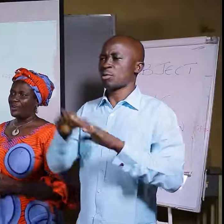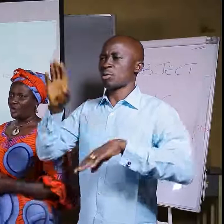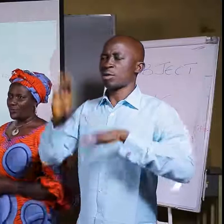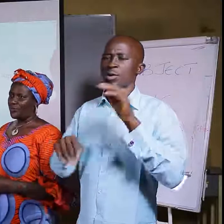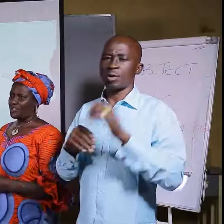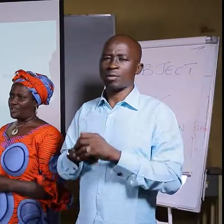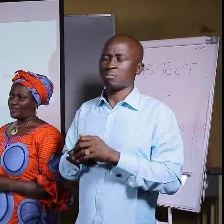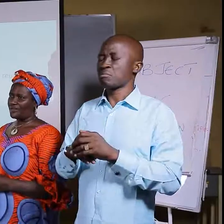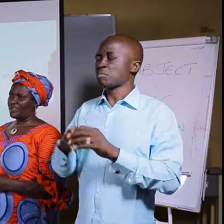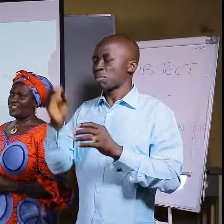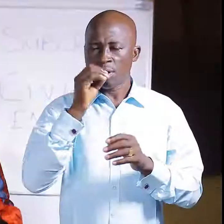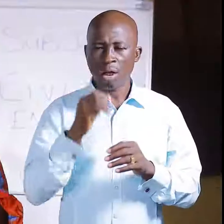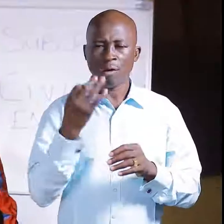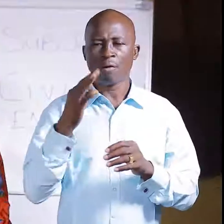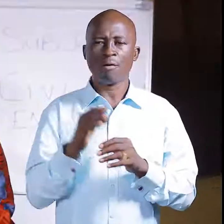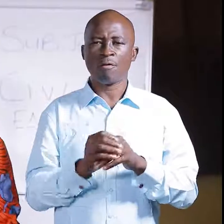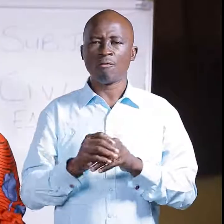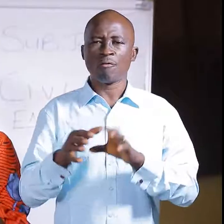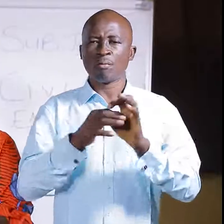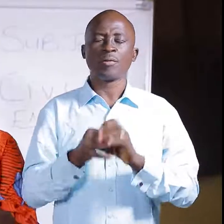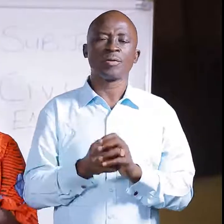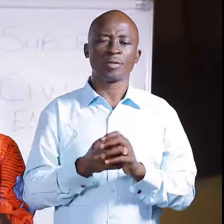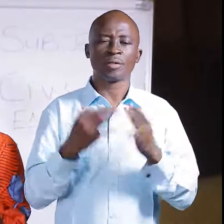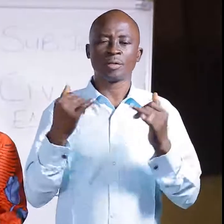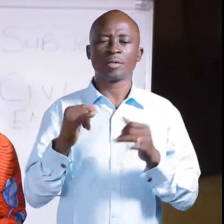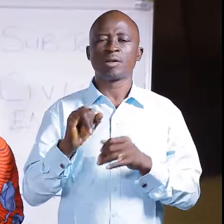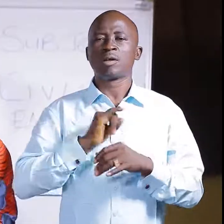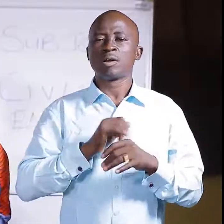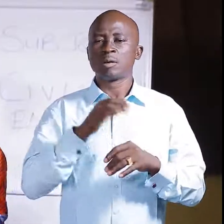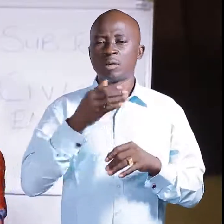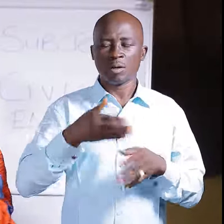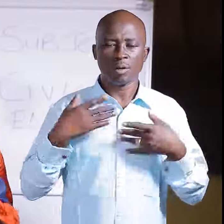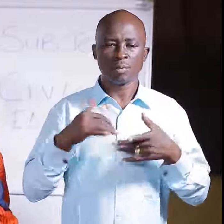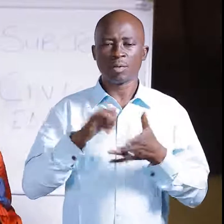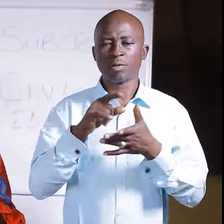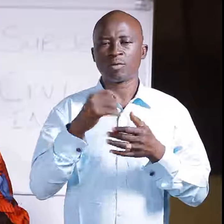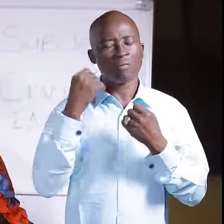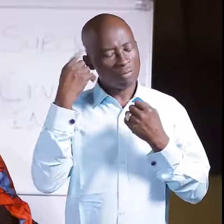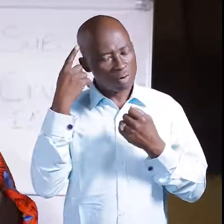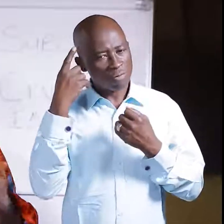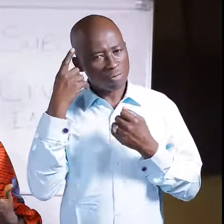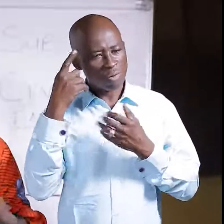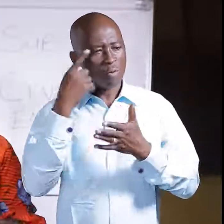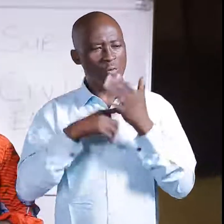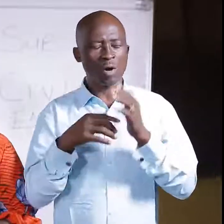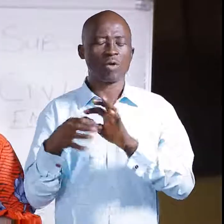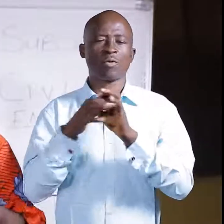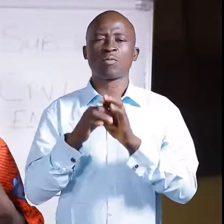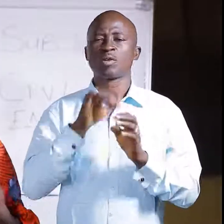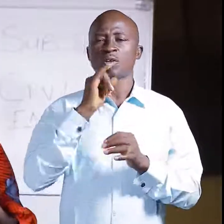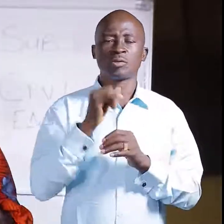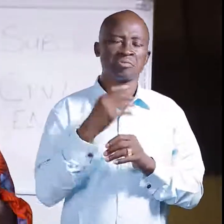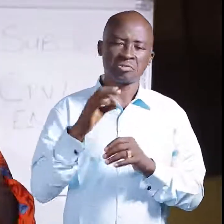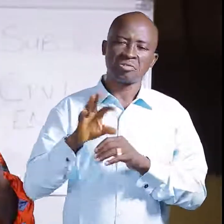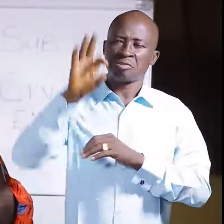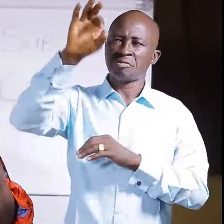of cooperation. Now, my learners, I am happy that you've understood what cooperation is, the